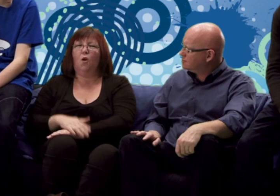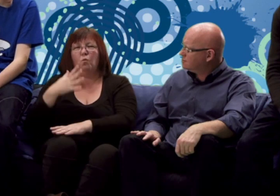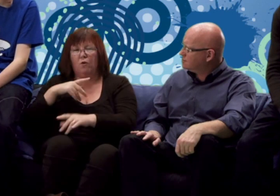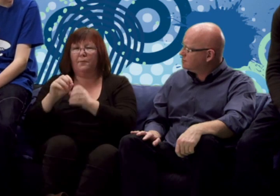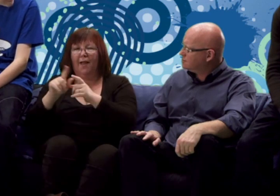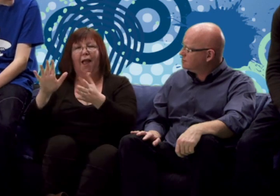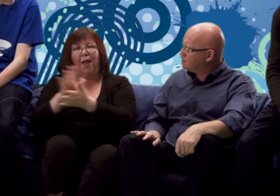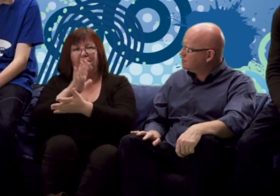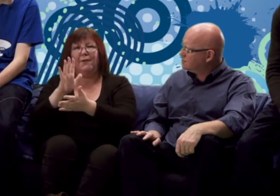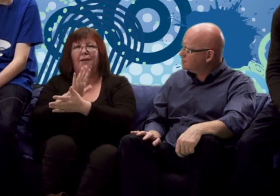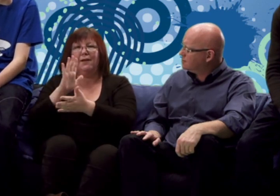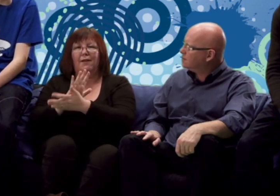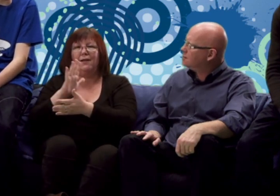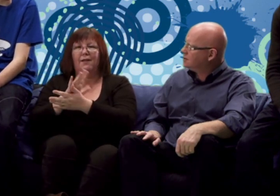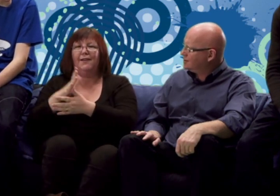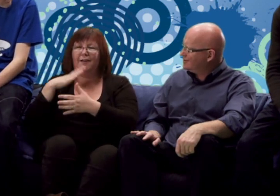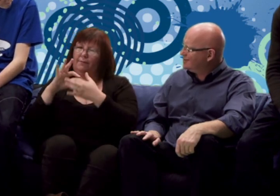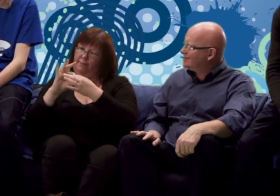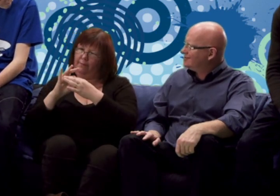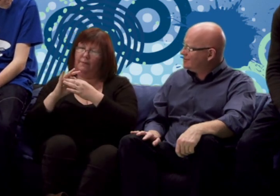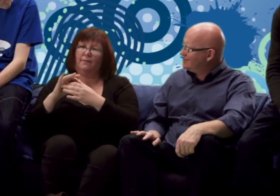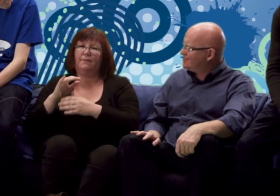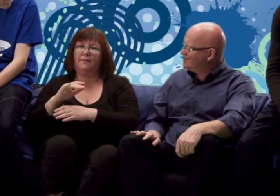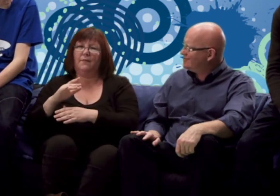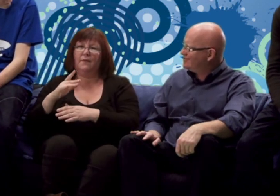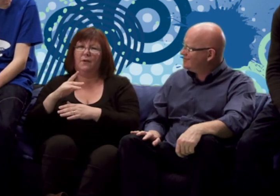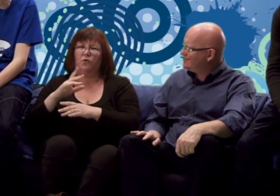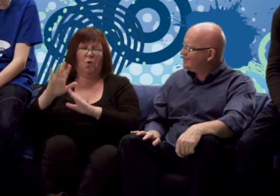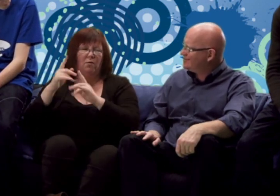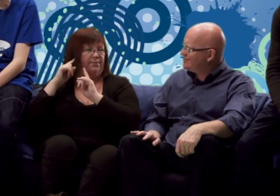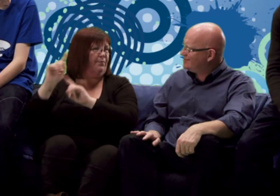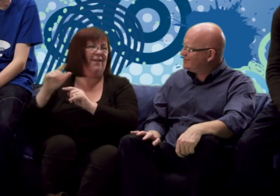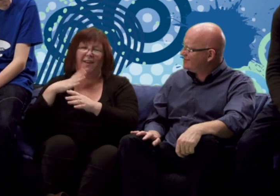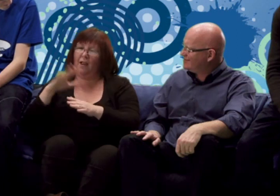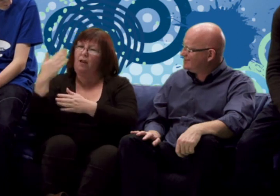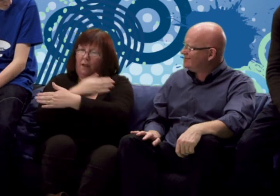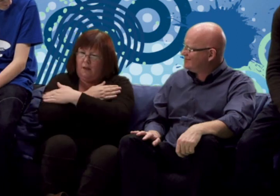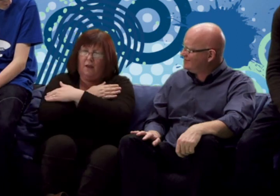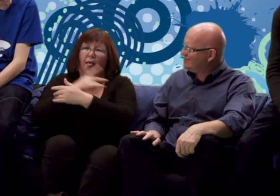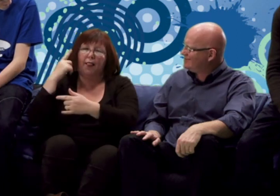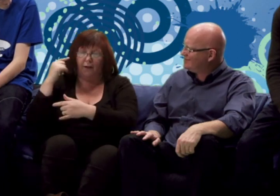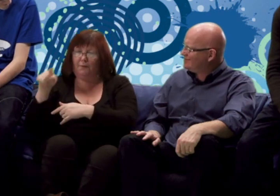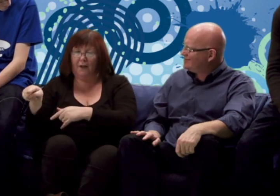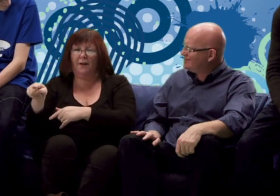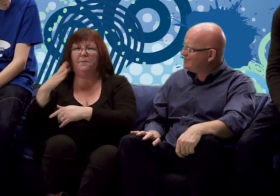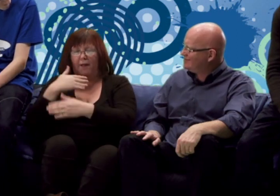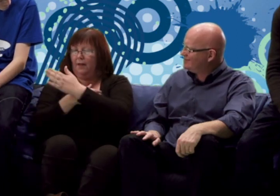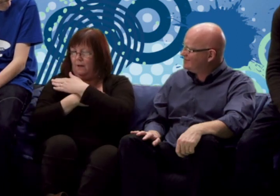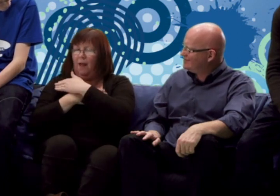will ensure that they're happy and you have a good rapport and a good relationship. Again, don't ignore the child. Attract